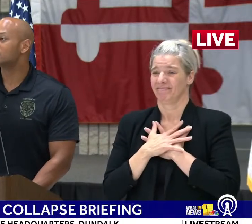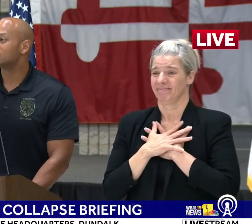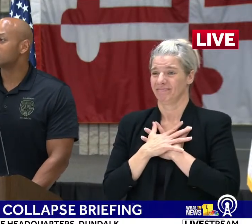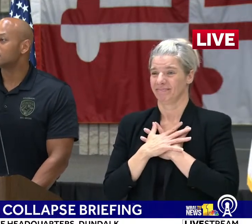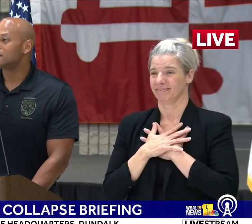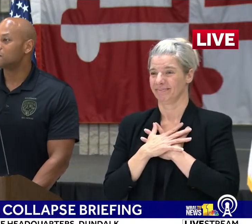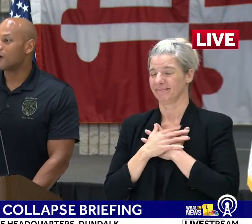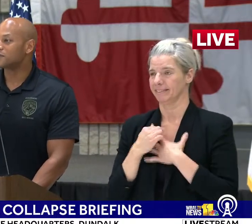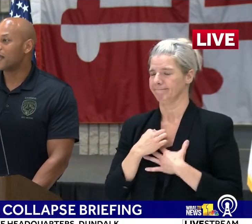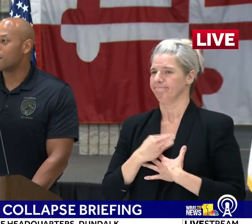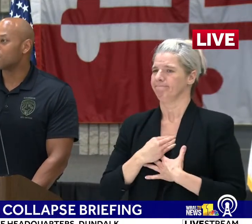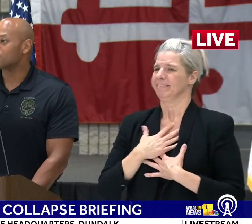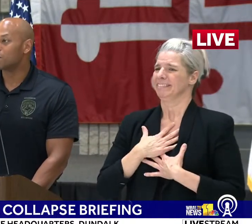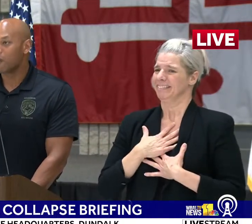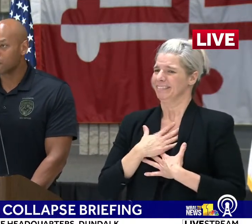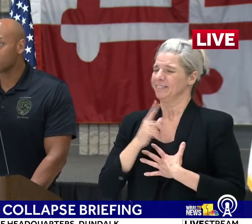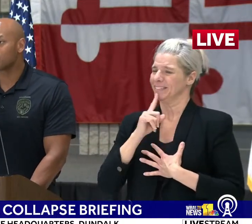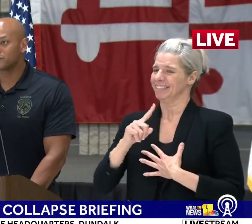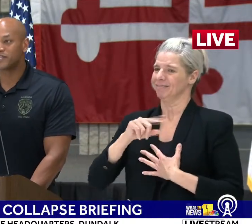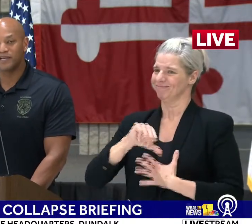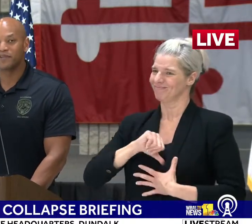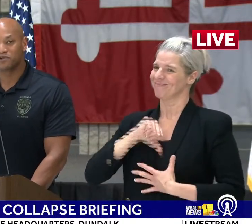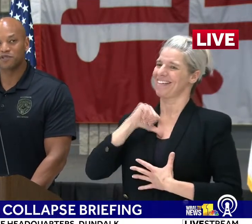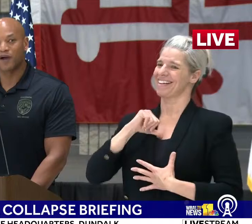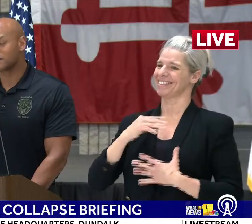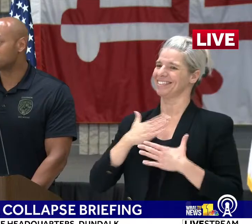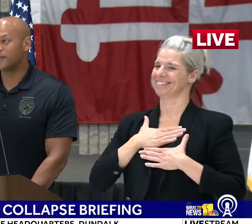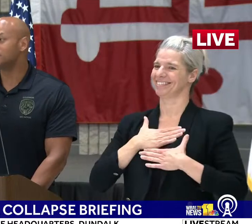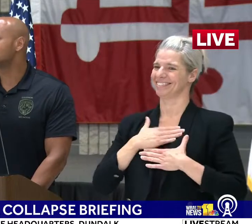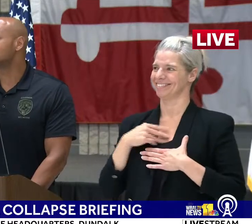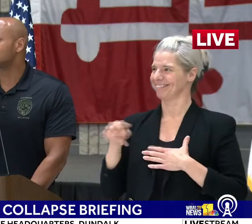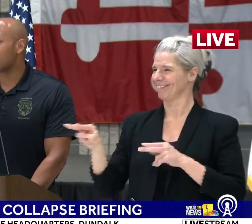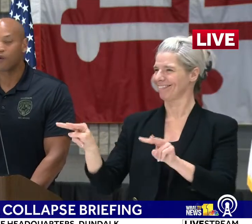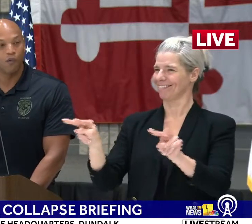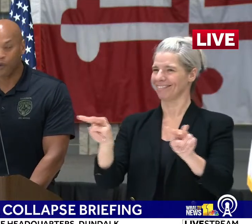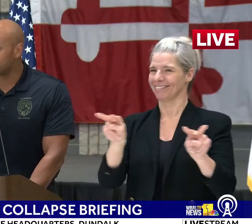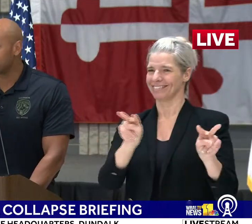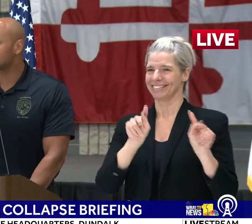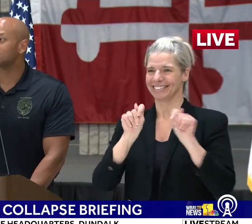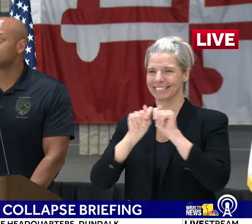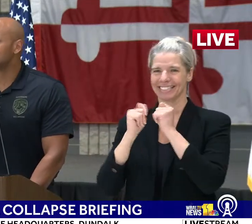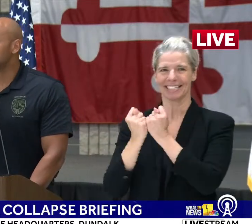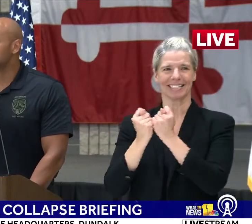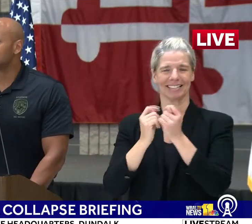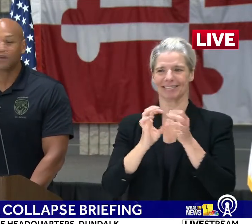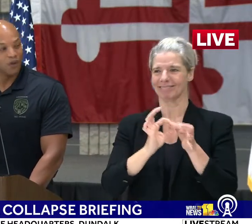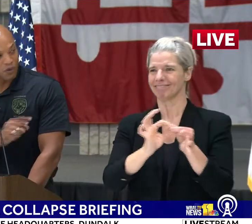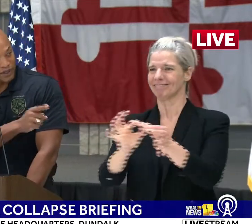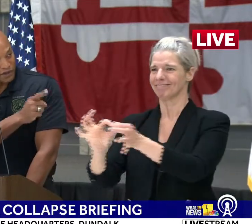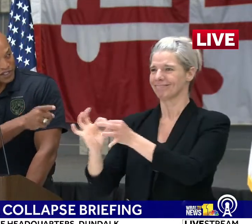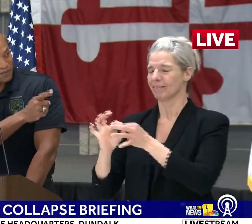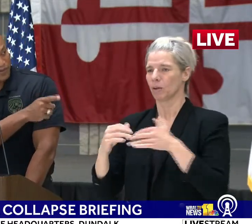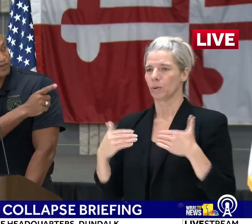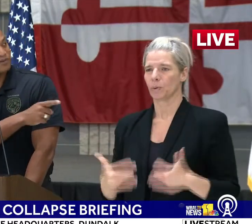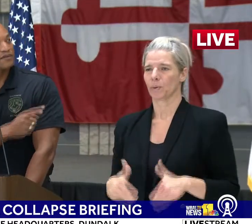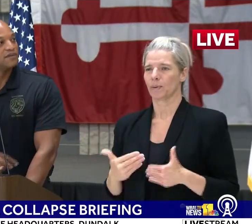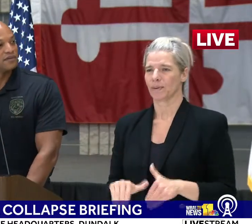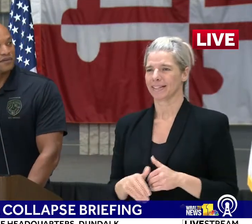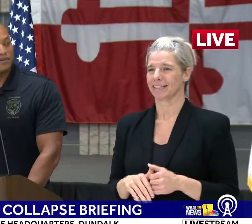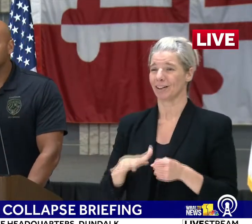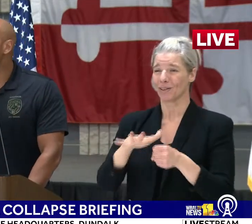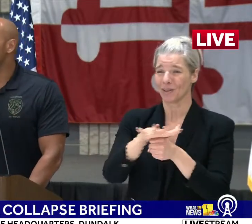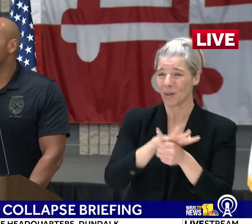pride in watching how remarkable this team and this response has been, how coordinated the local